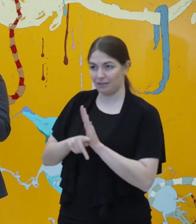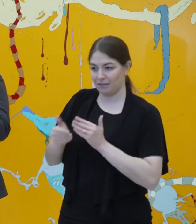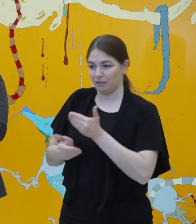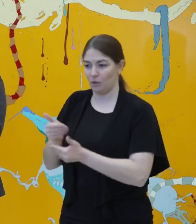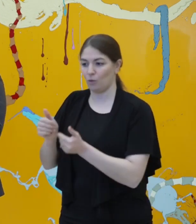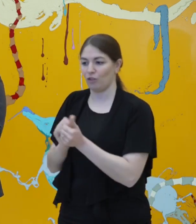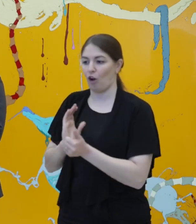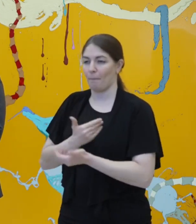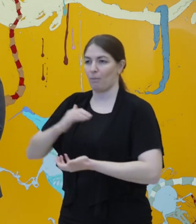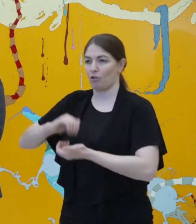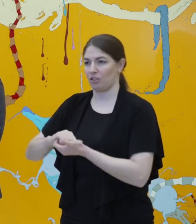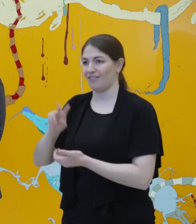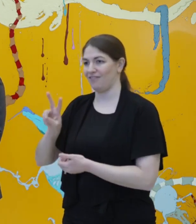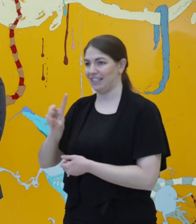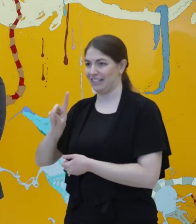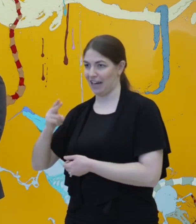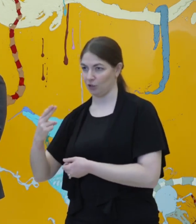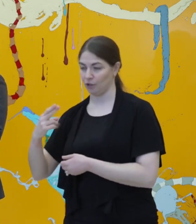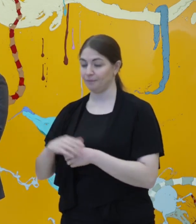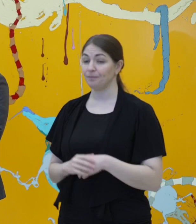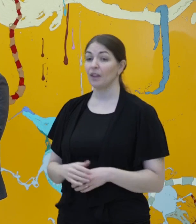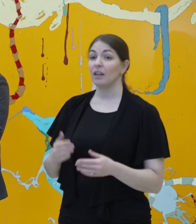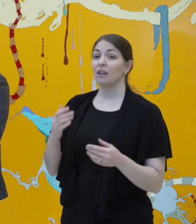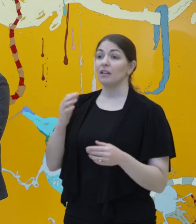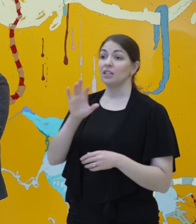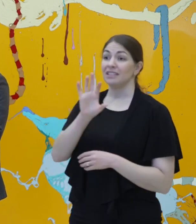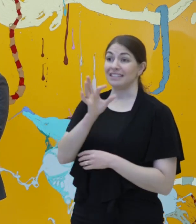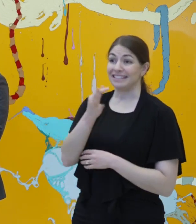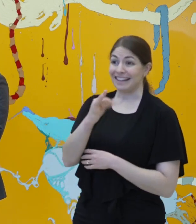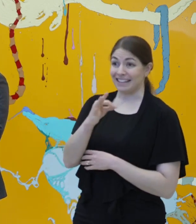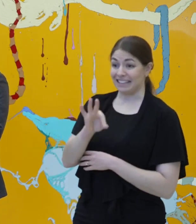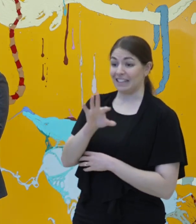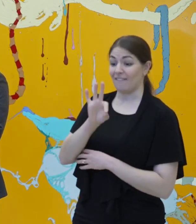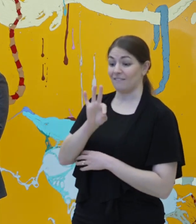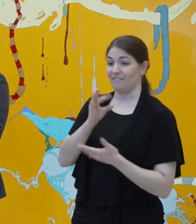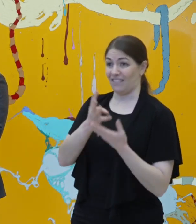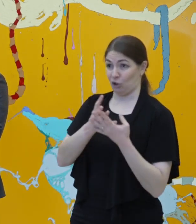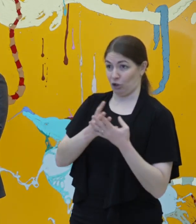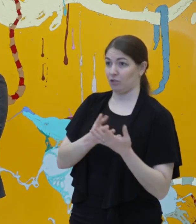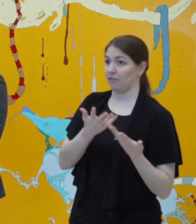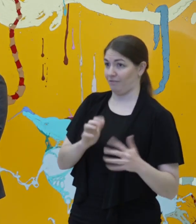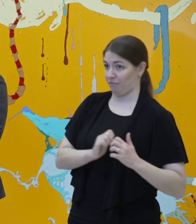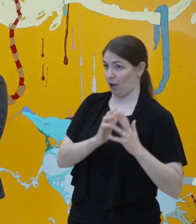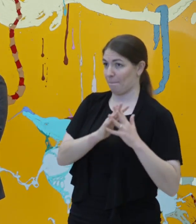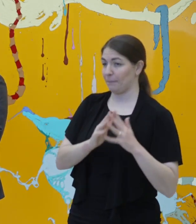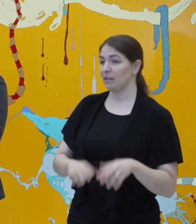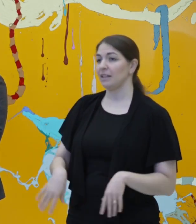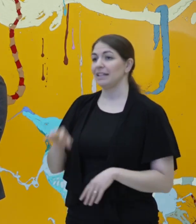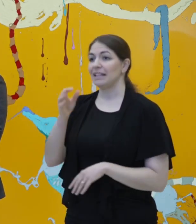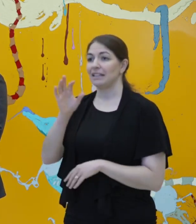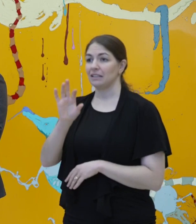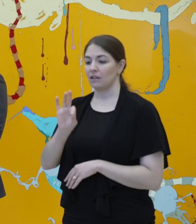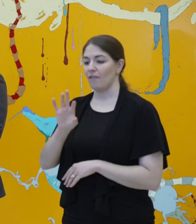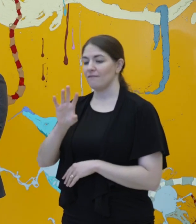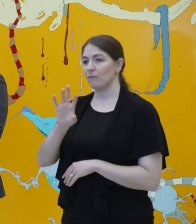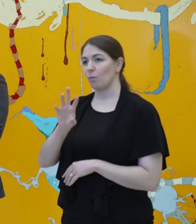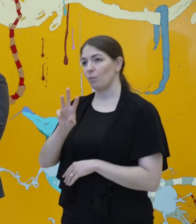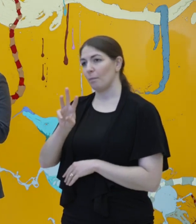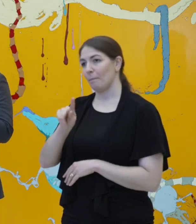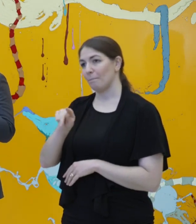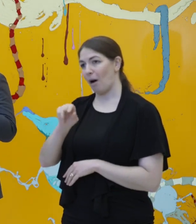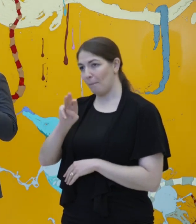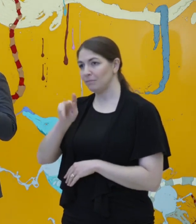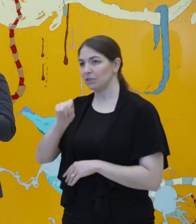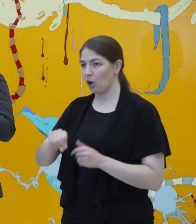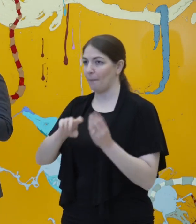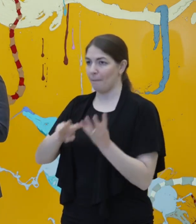Just some statistics. We're up, 19 filters are up, 5 water pumps pumping, 72 million gallons a day. And remember,